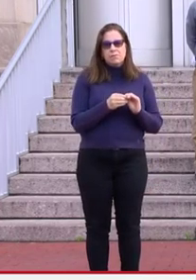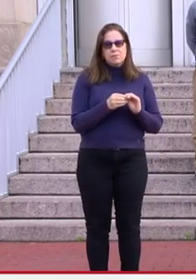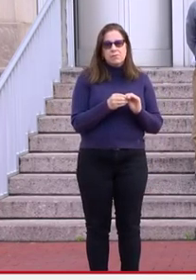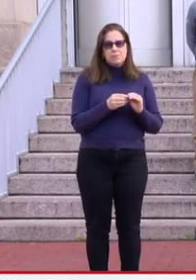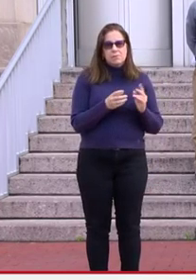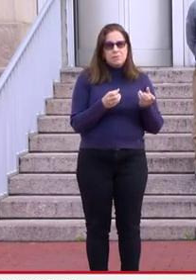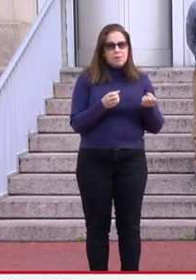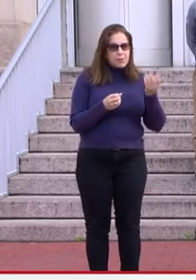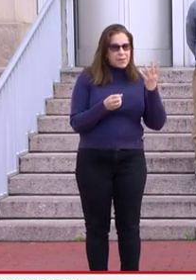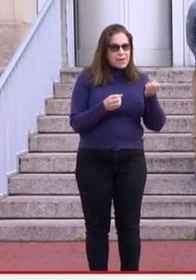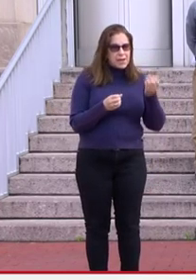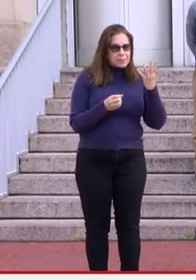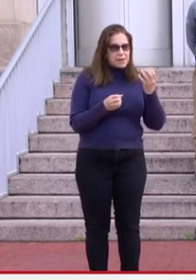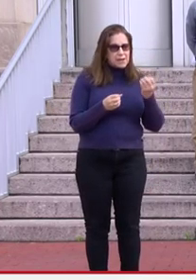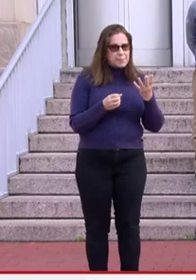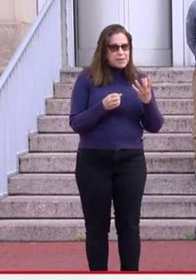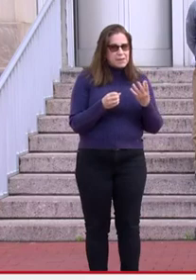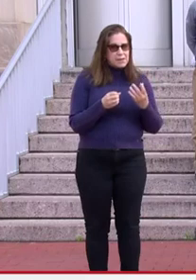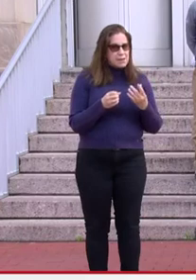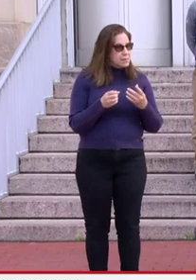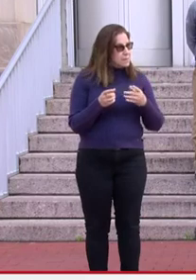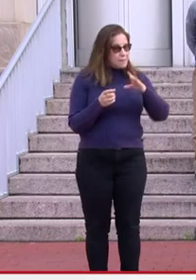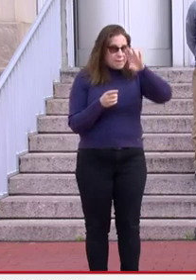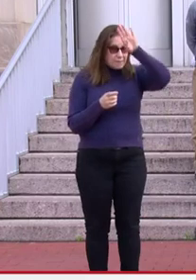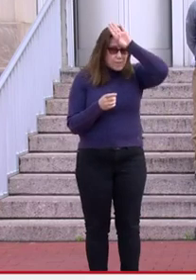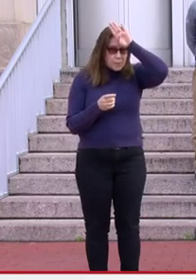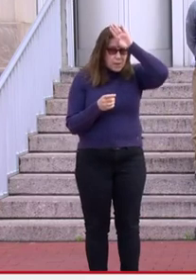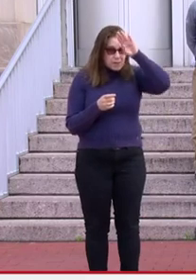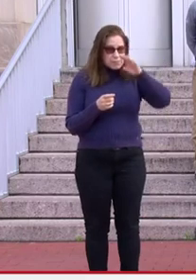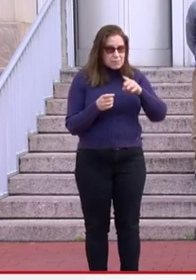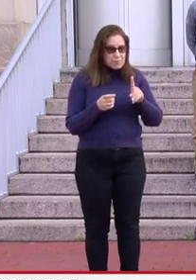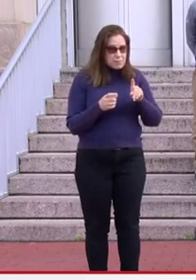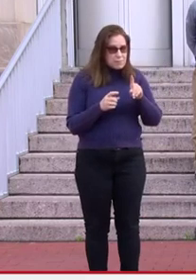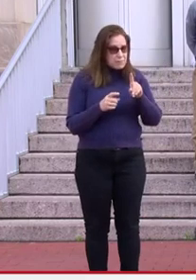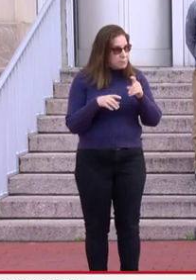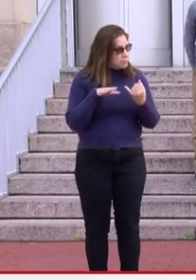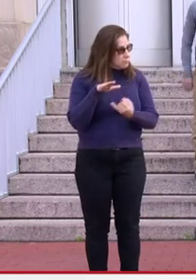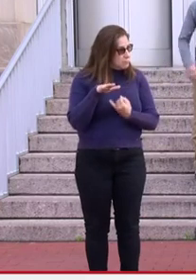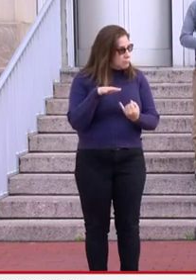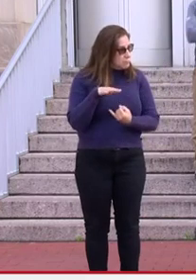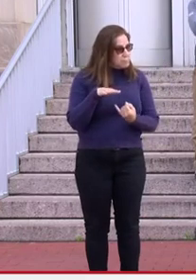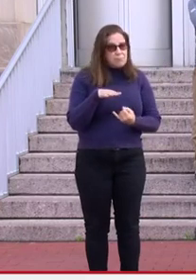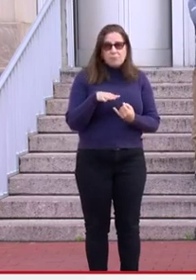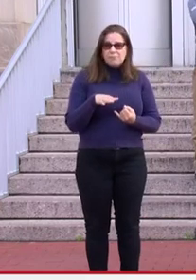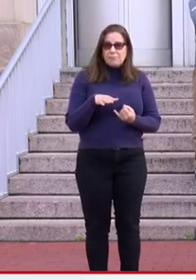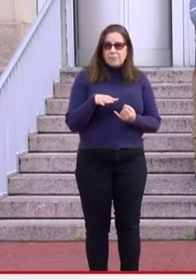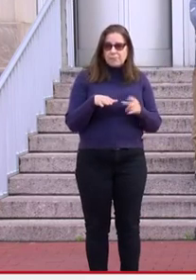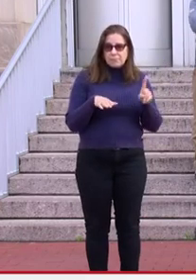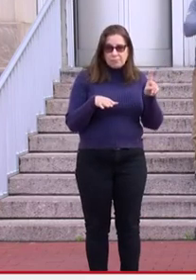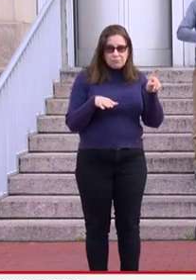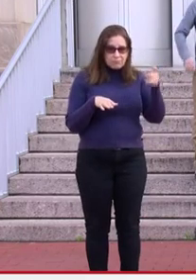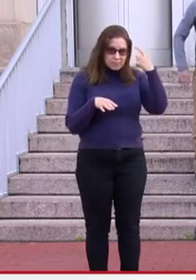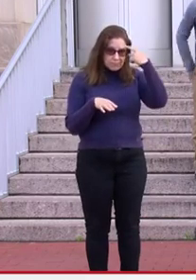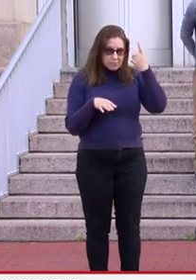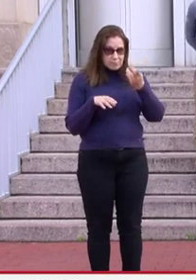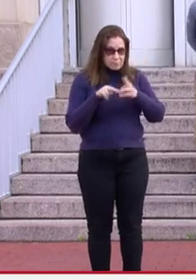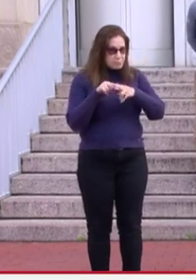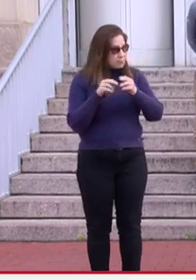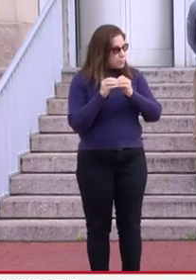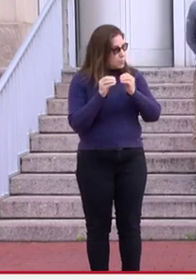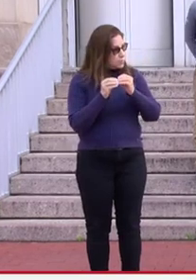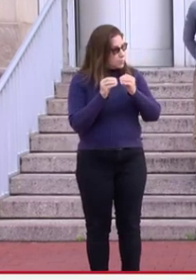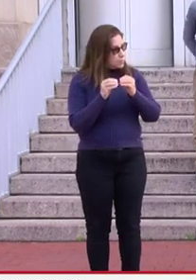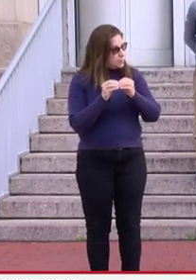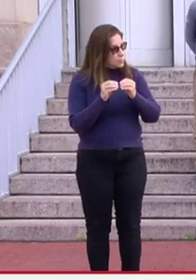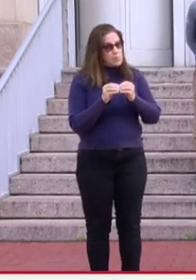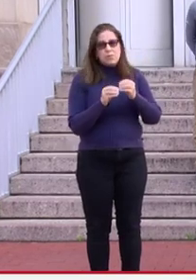number of firefighters you now have on self-quarantine, and I think you indicated that's going to go up. Do you anticipate possibly